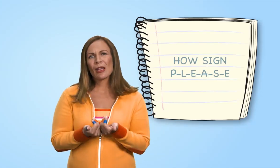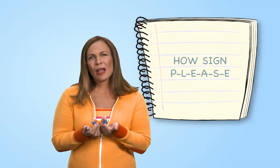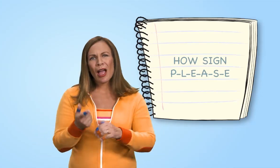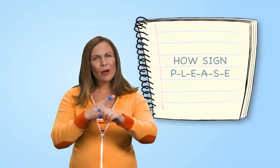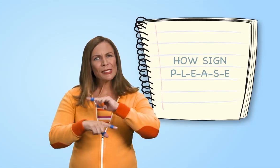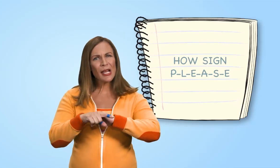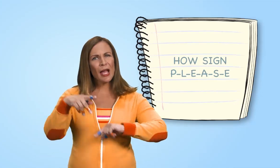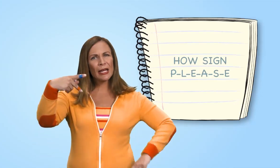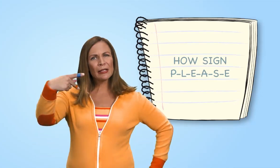How sign?